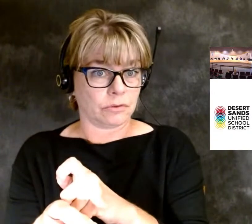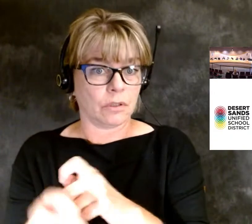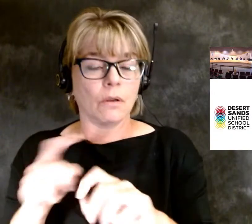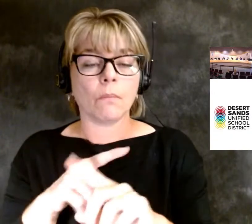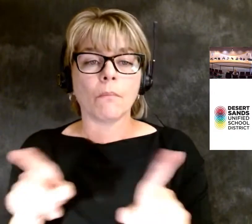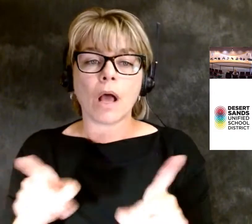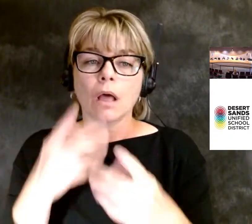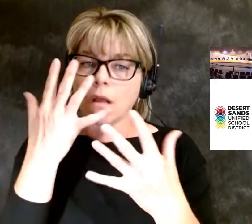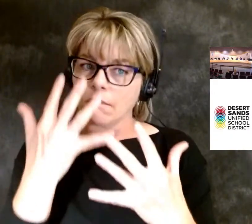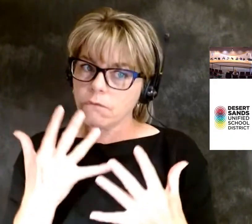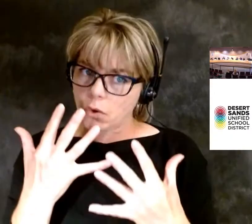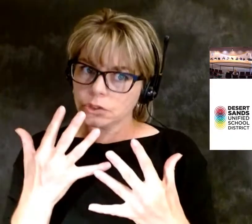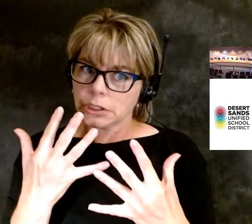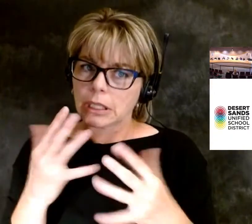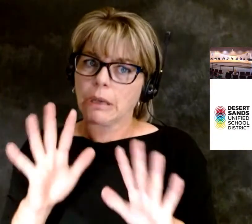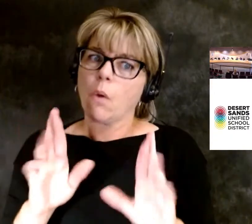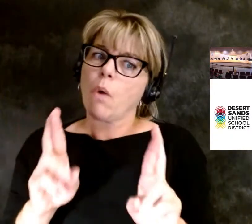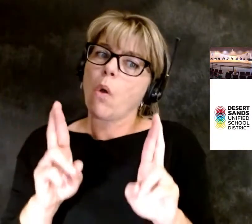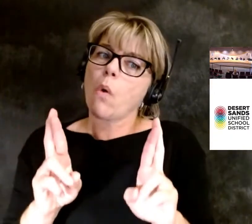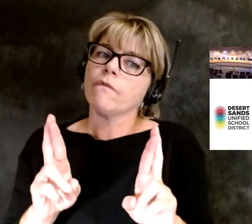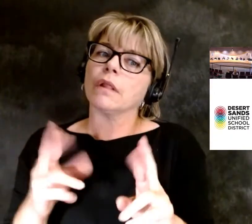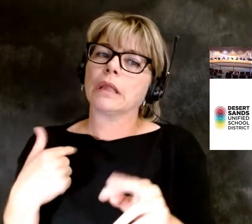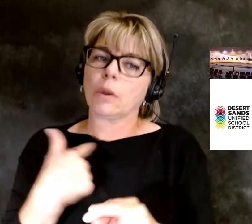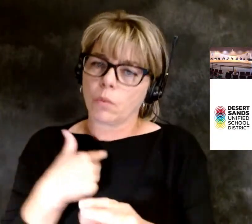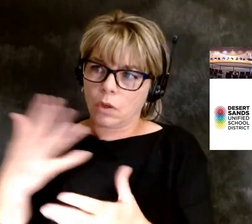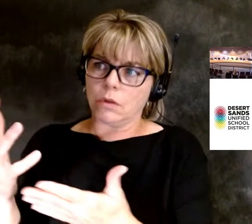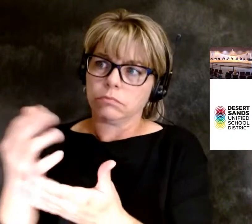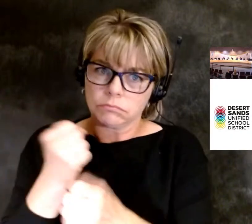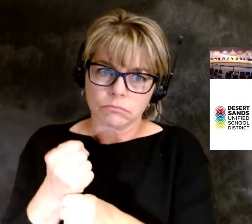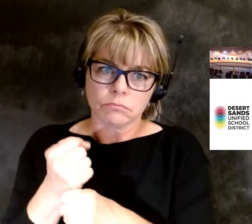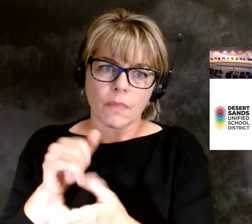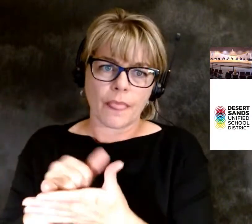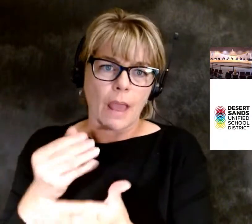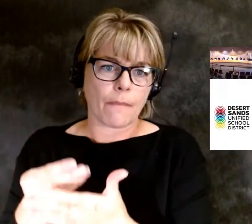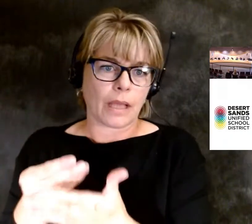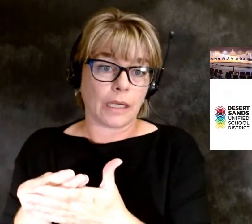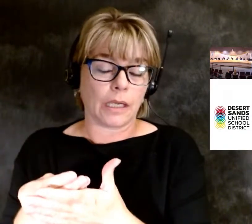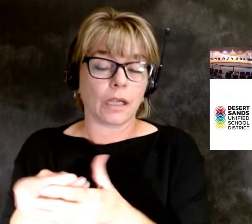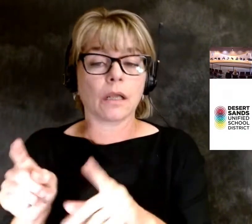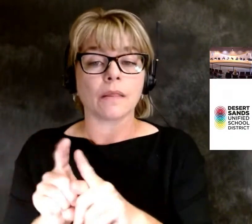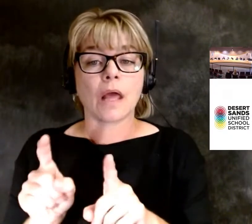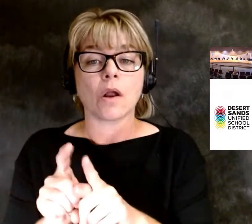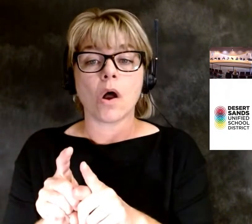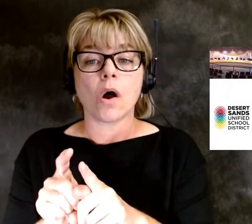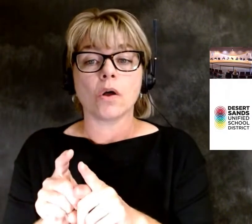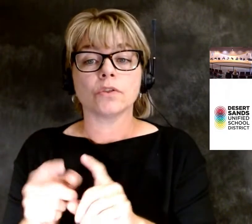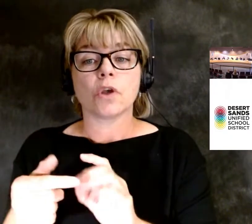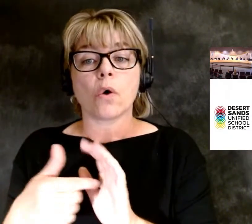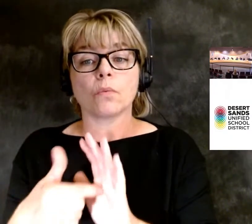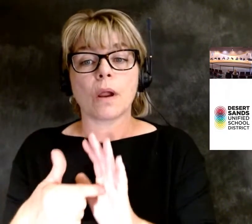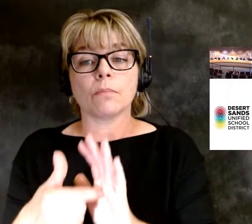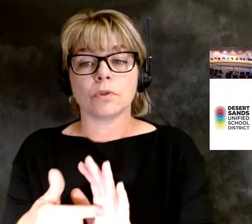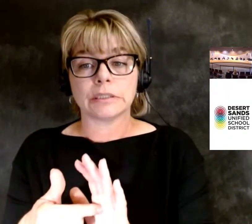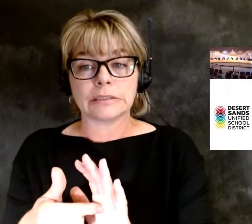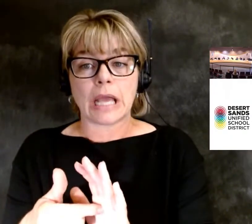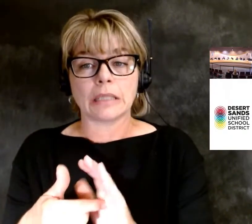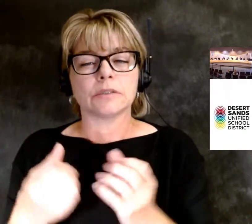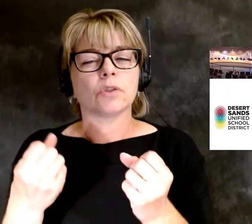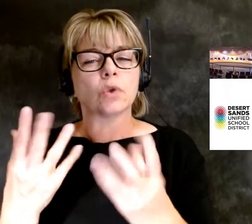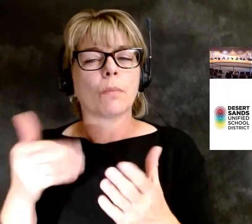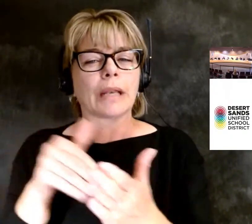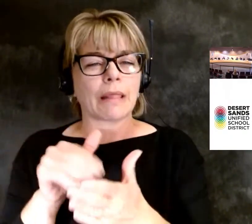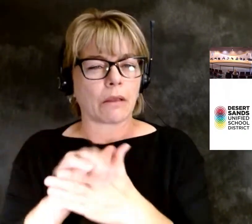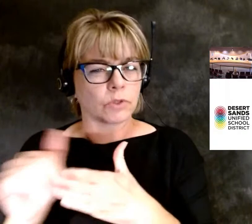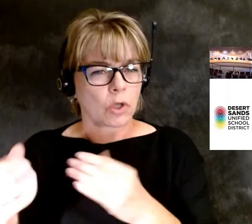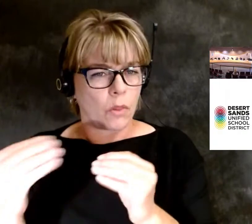hopefully will be funded that. Now that also represents $1,309 more per student, or really per